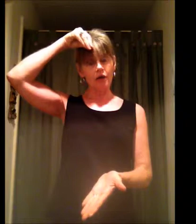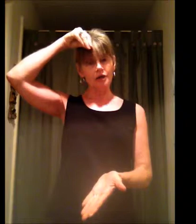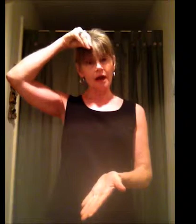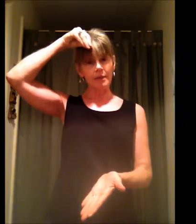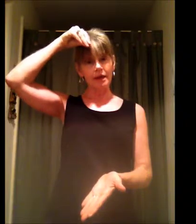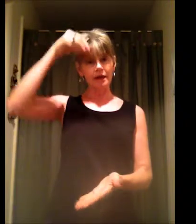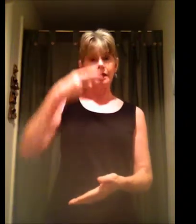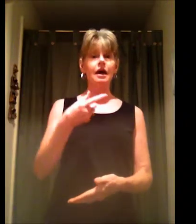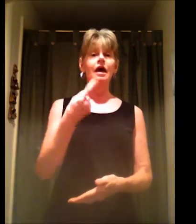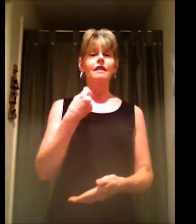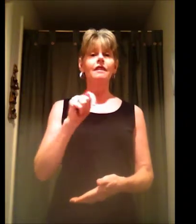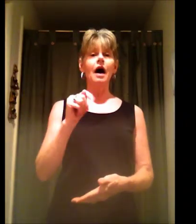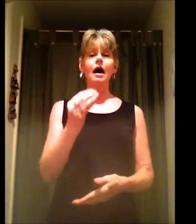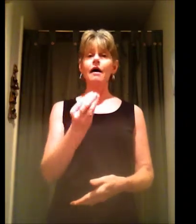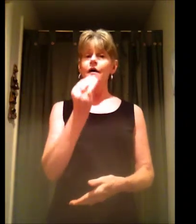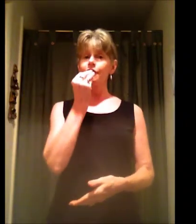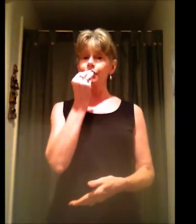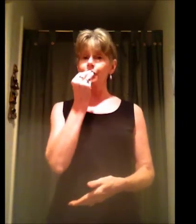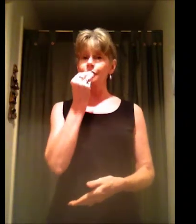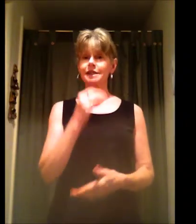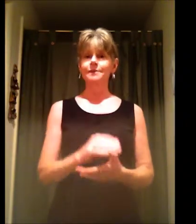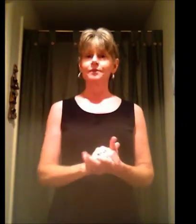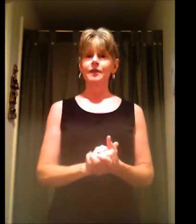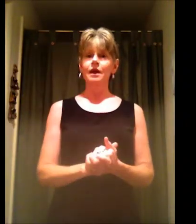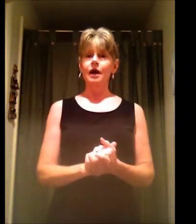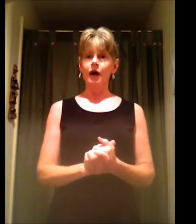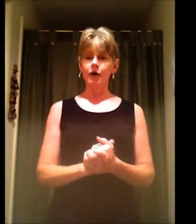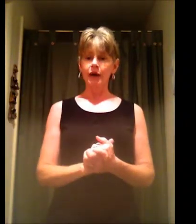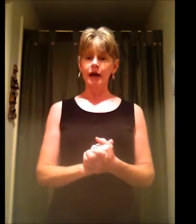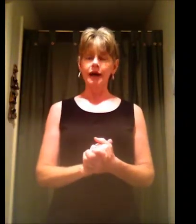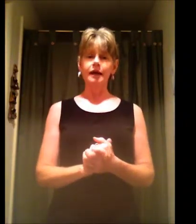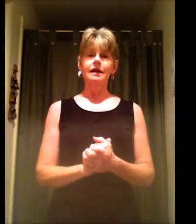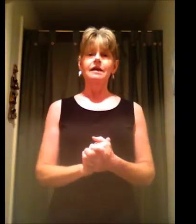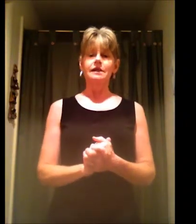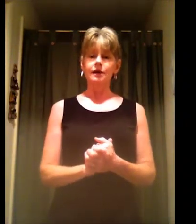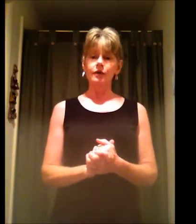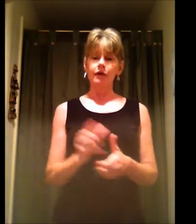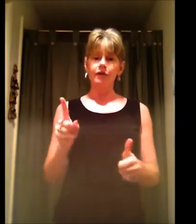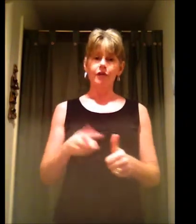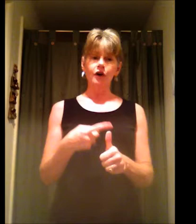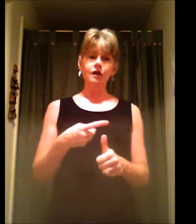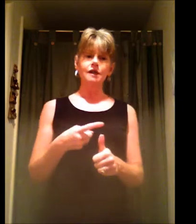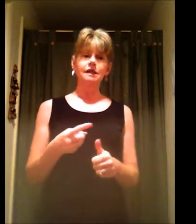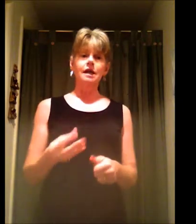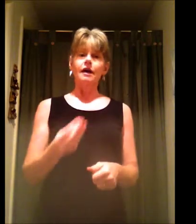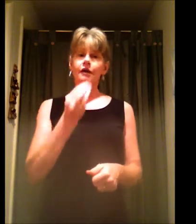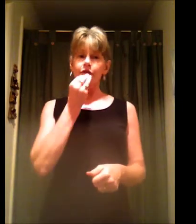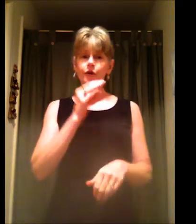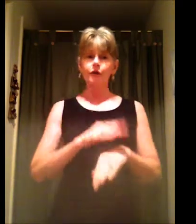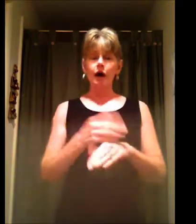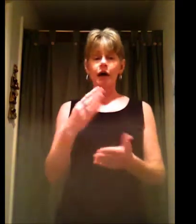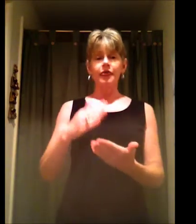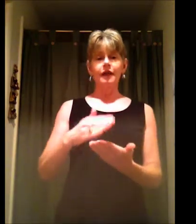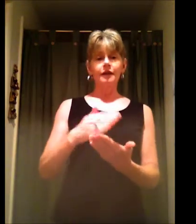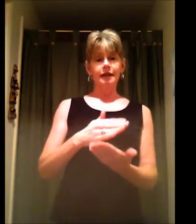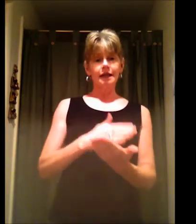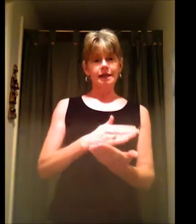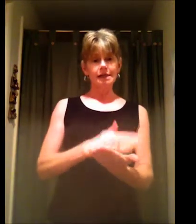knowledge coming in, the foods. Okay, so the first food on the